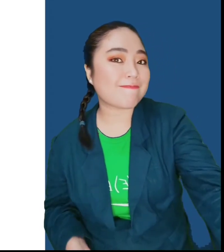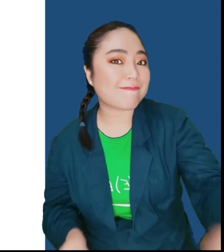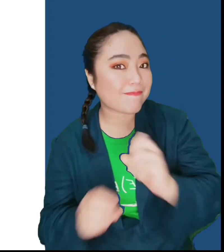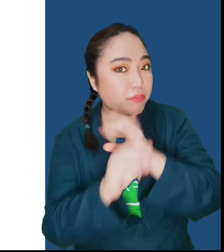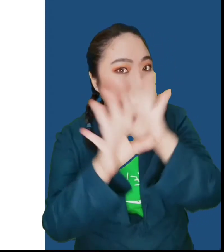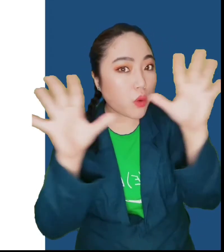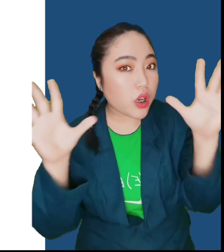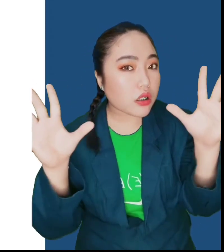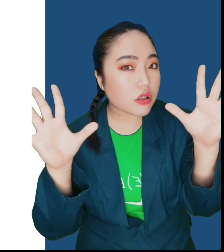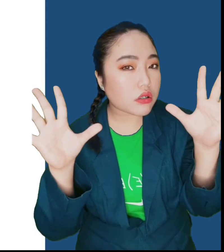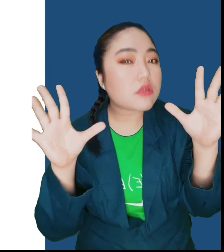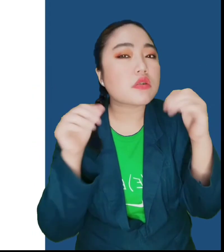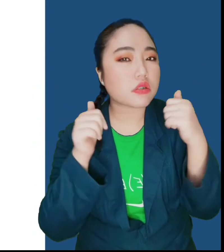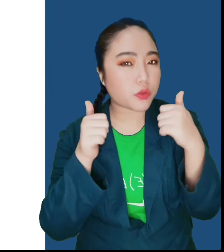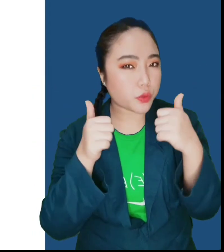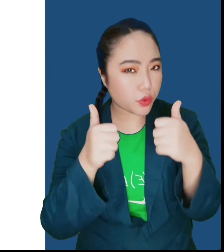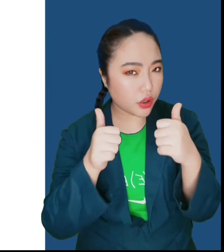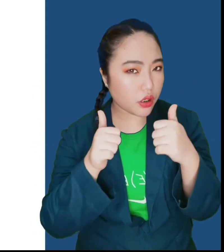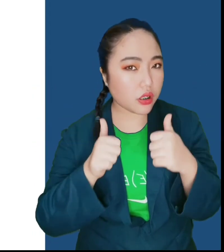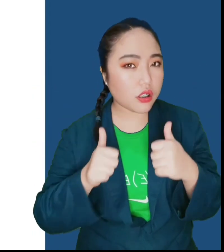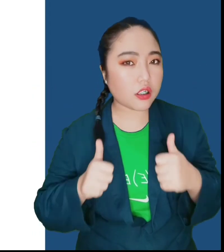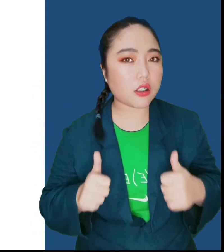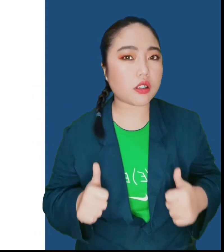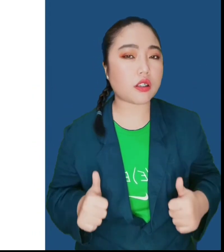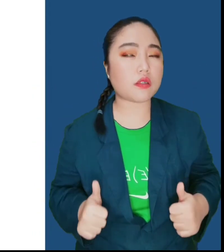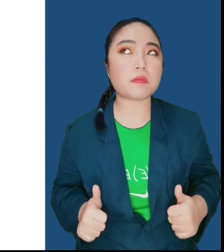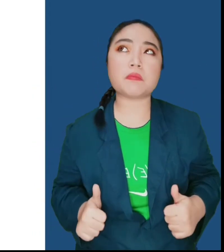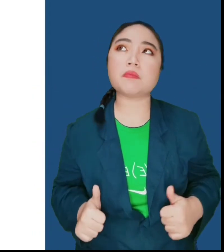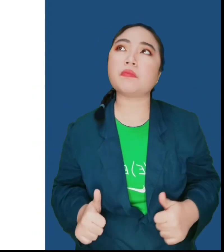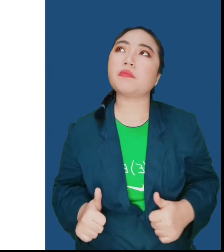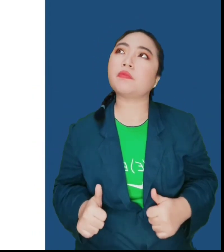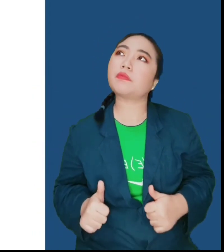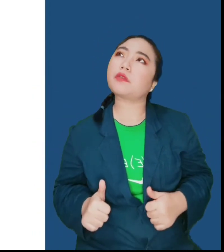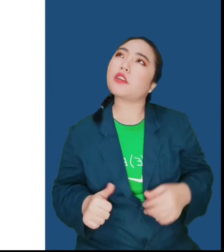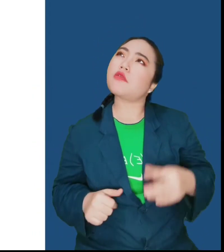I hope it's clear. Okay.